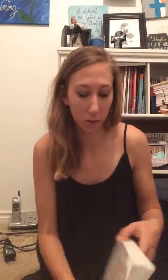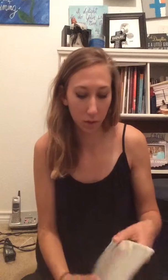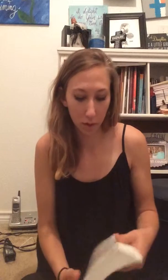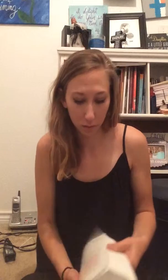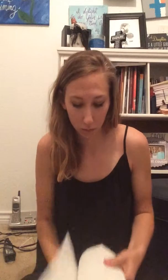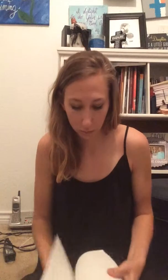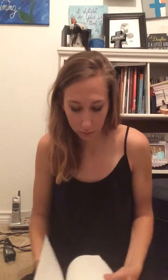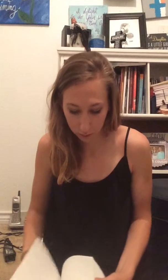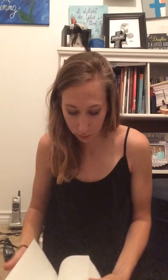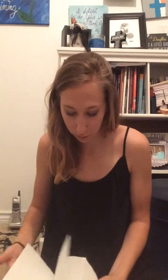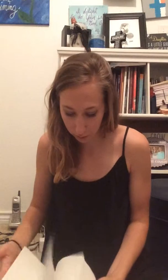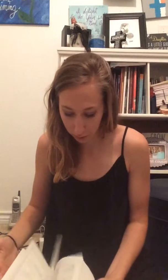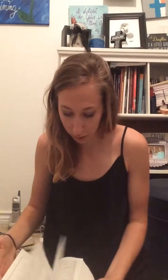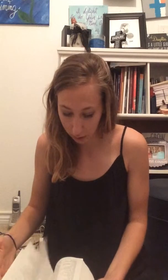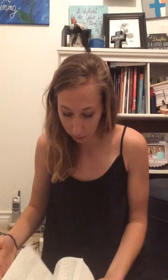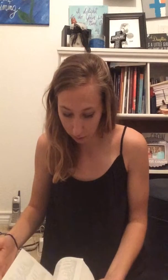Because I don't know if that's 100% accurate.